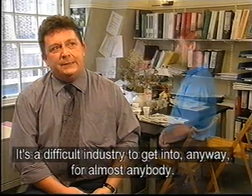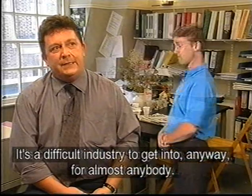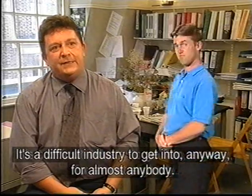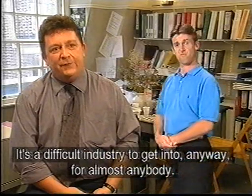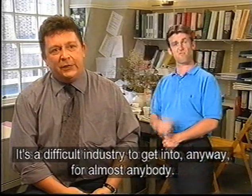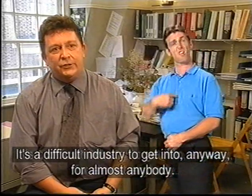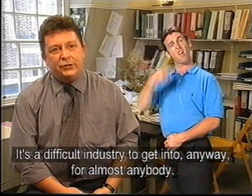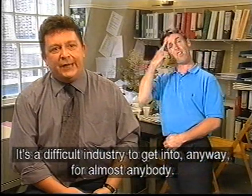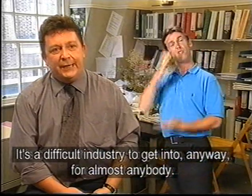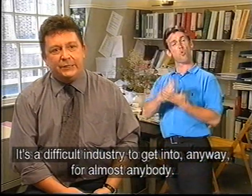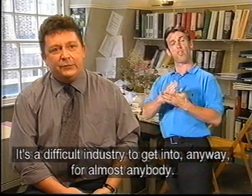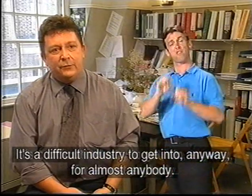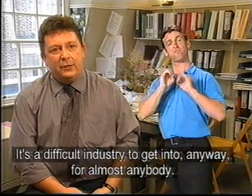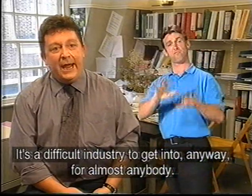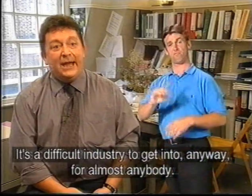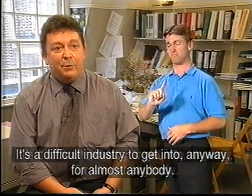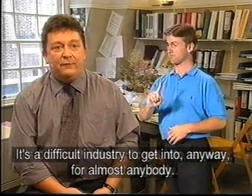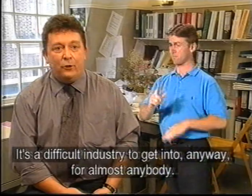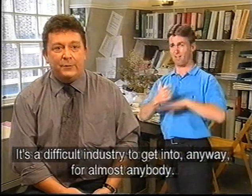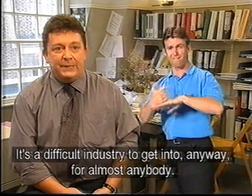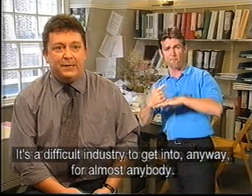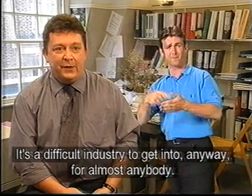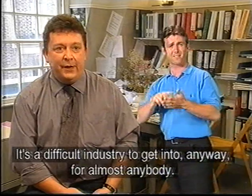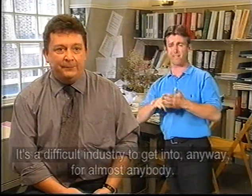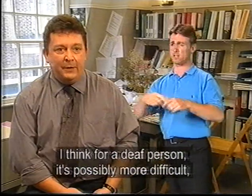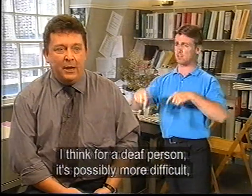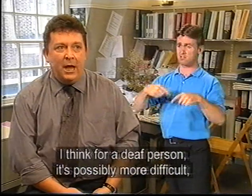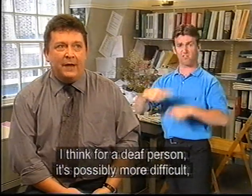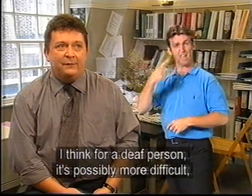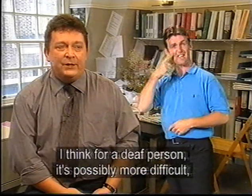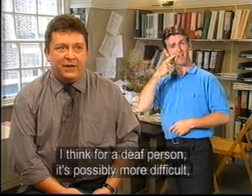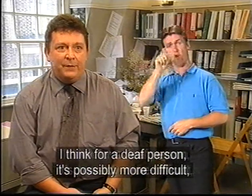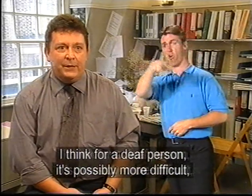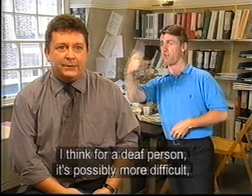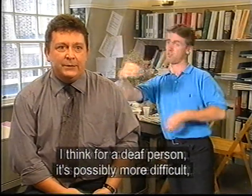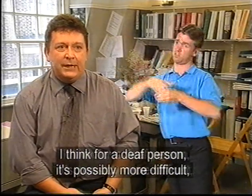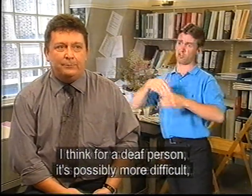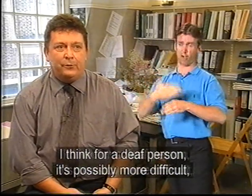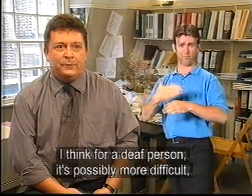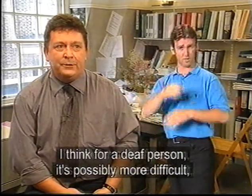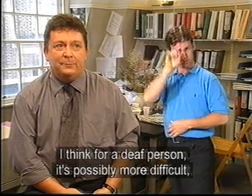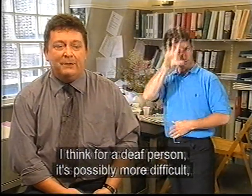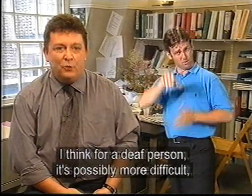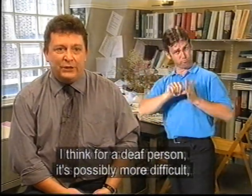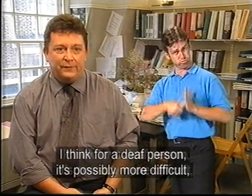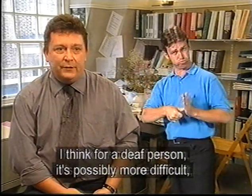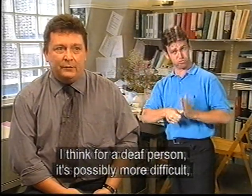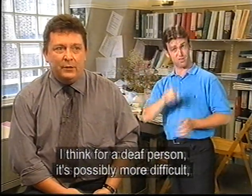a difficult industry to get into anyway for almost anybody. I think for a deaf person, it's possibly more difficult